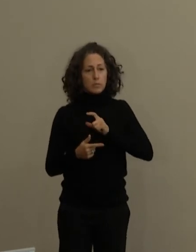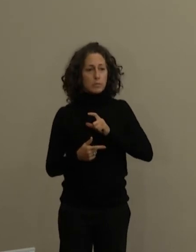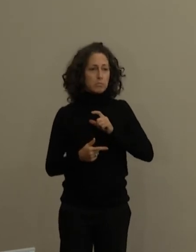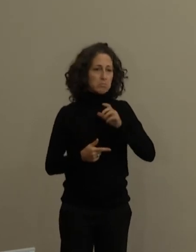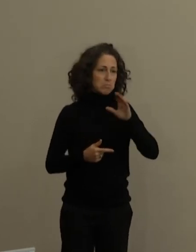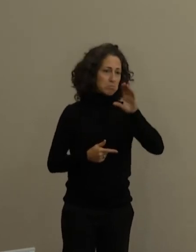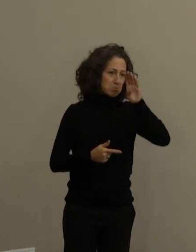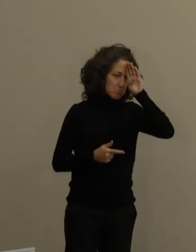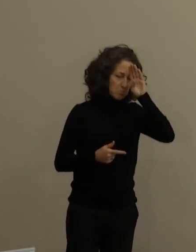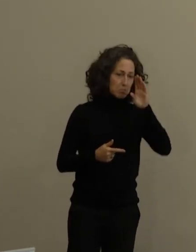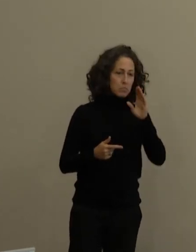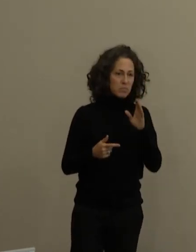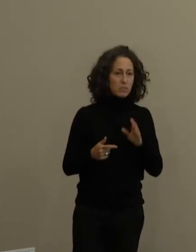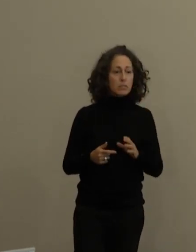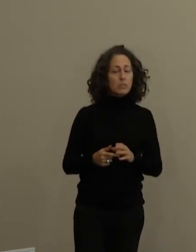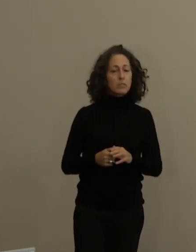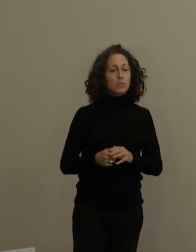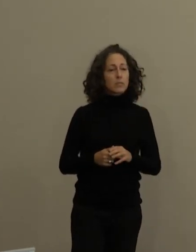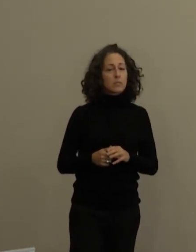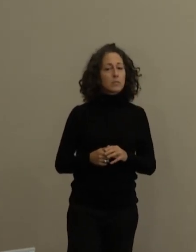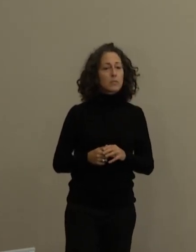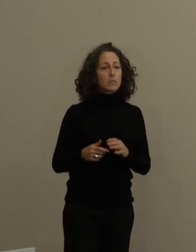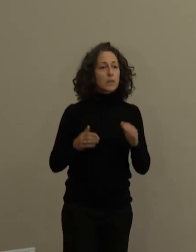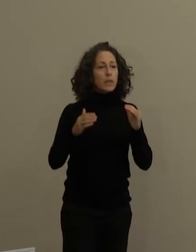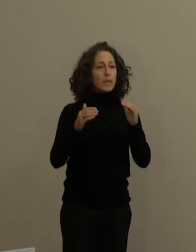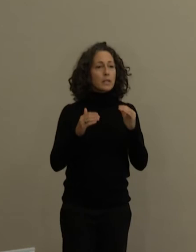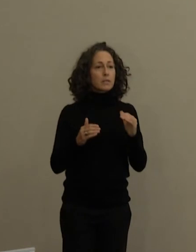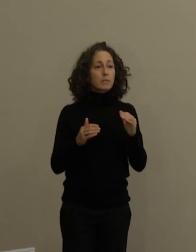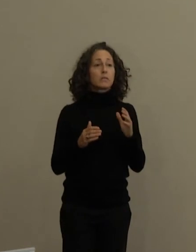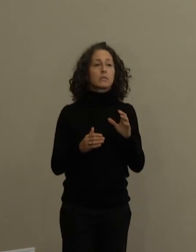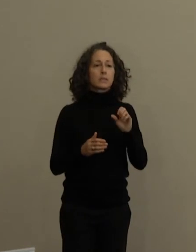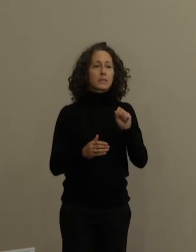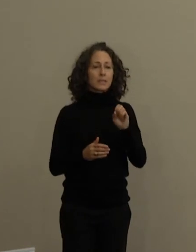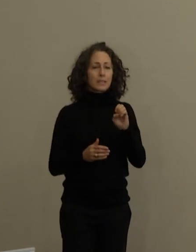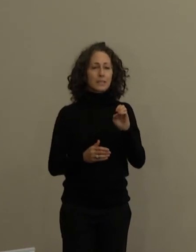cohorts. We also have to be looking at what's called essential workforce